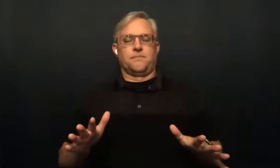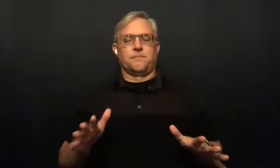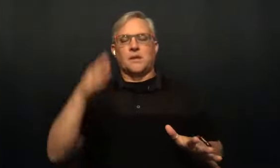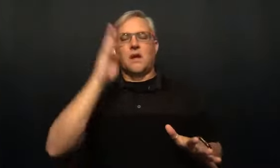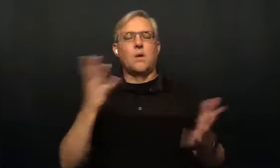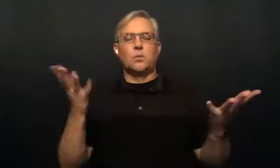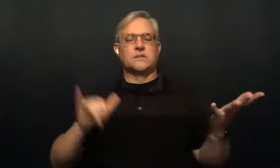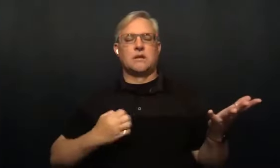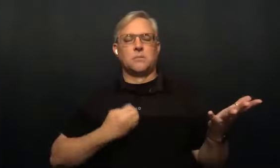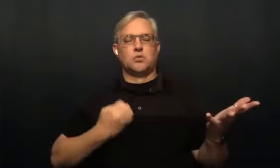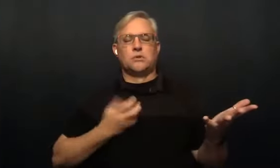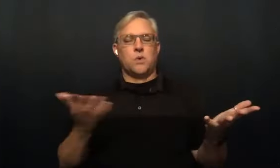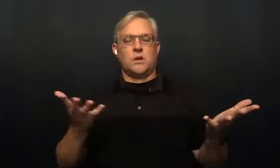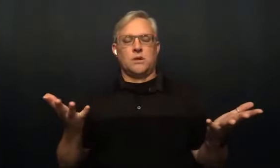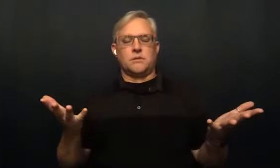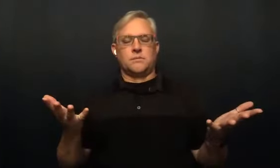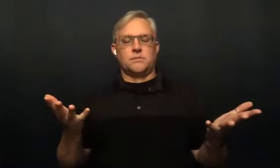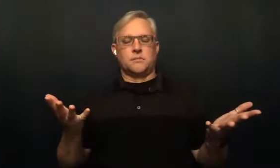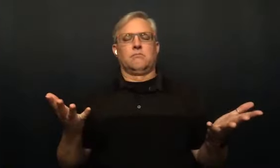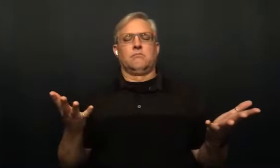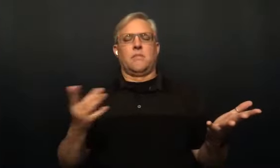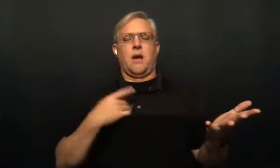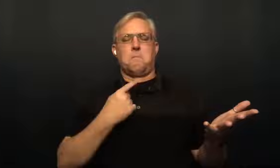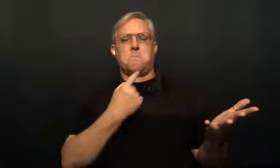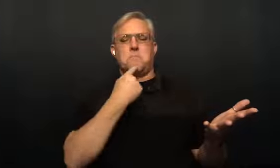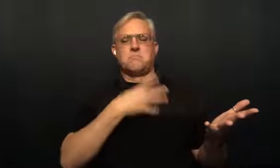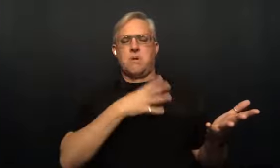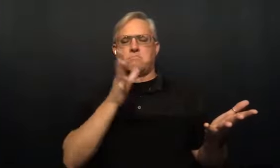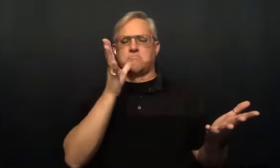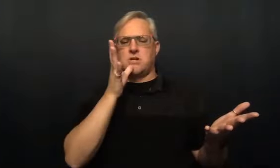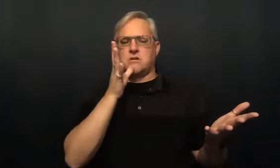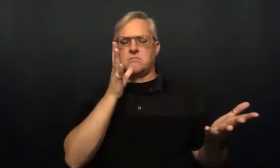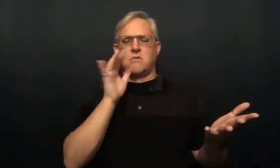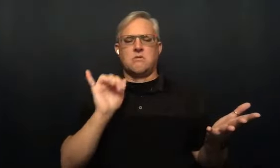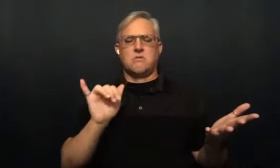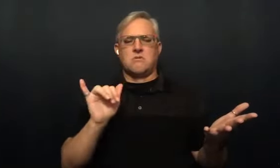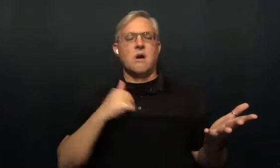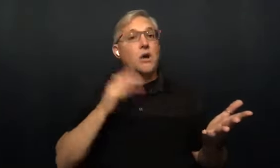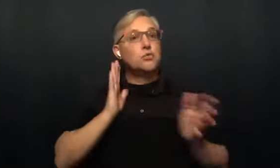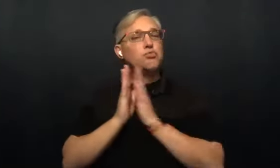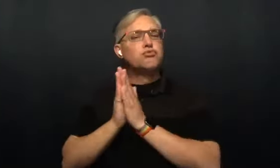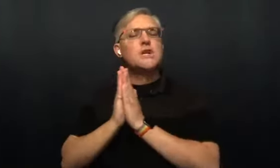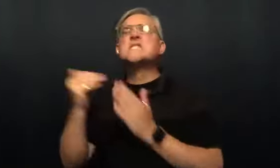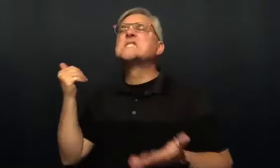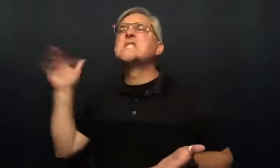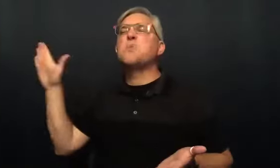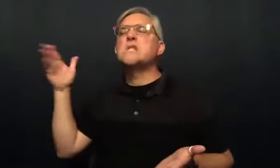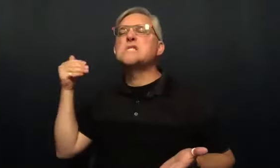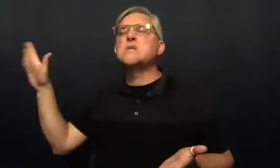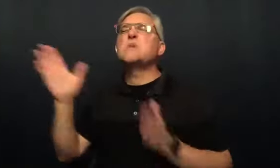that moment, I missed my mom and she was gone. I used to pray that she'd get out of my face. And I used to pray that she'd drop dead. And in